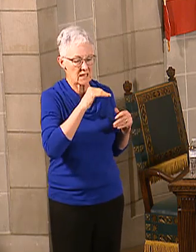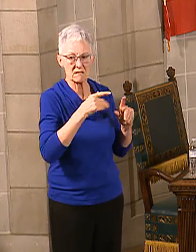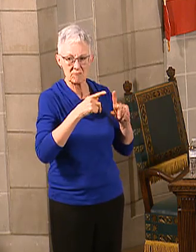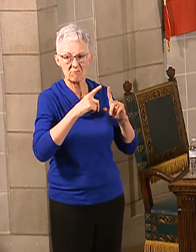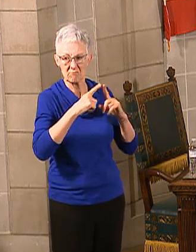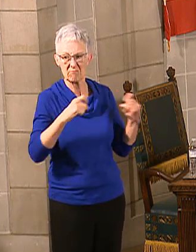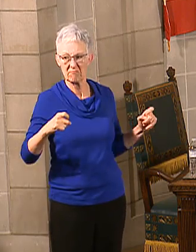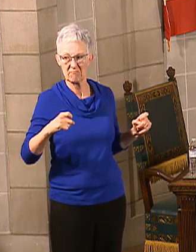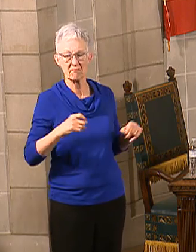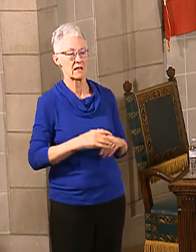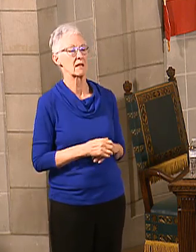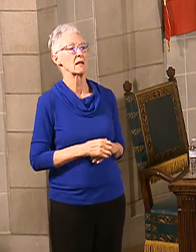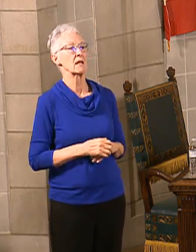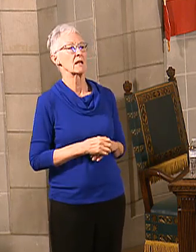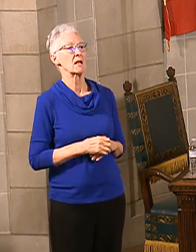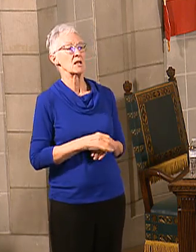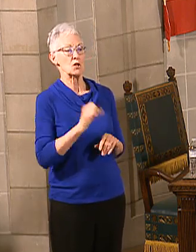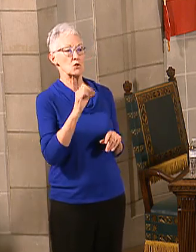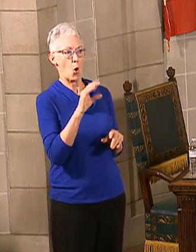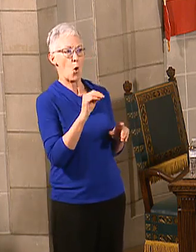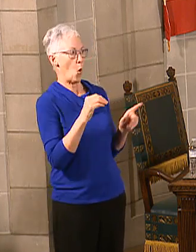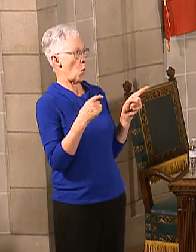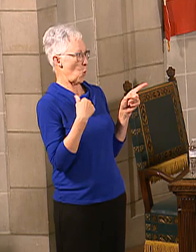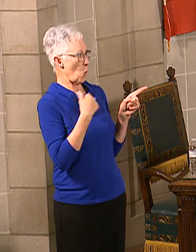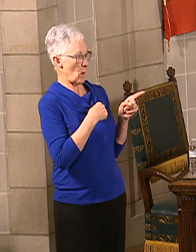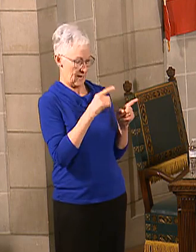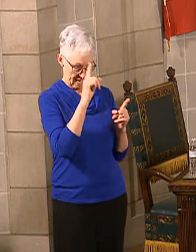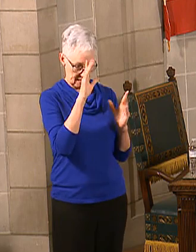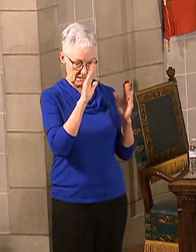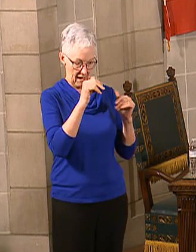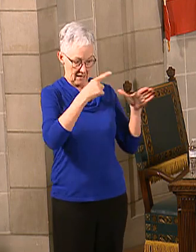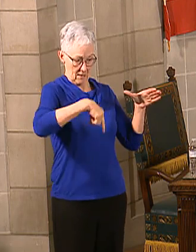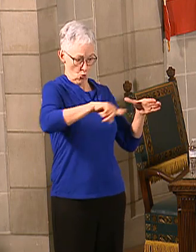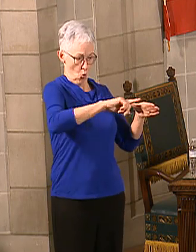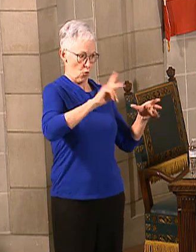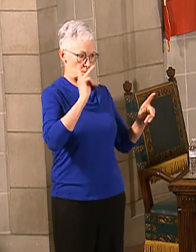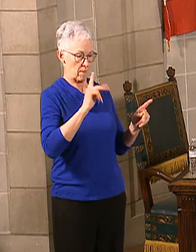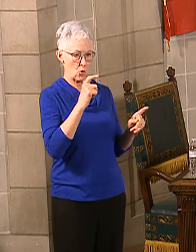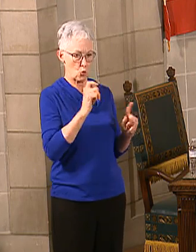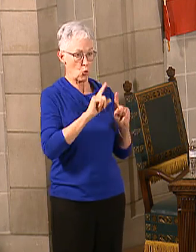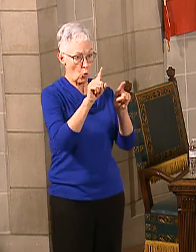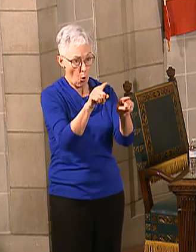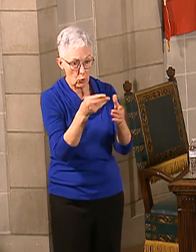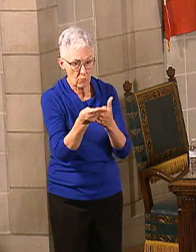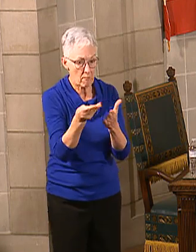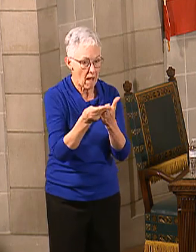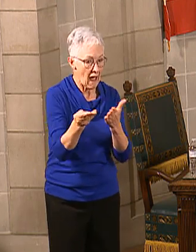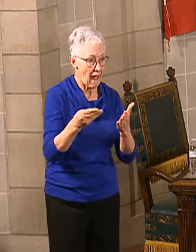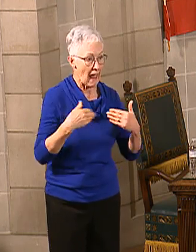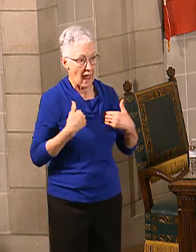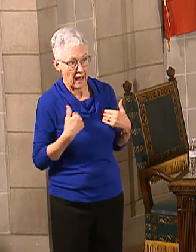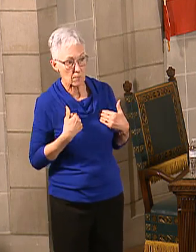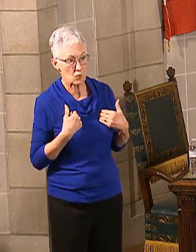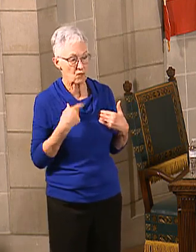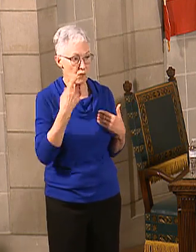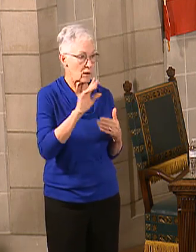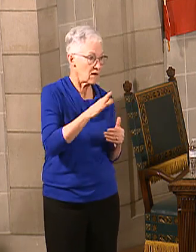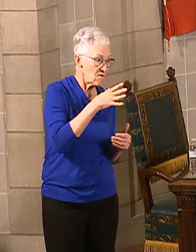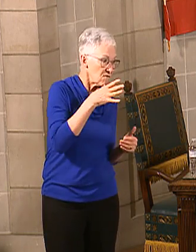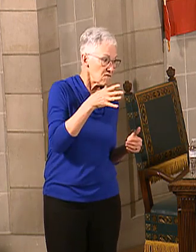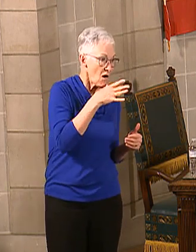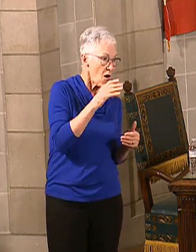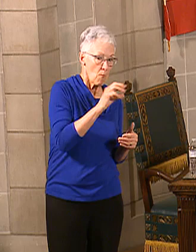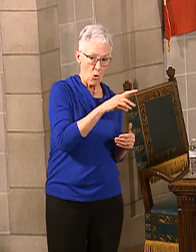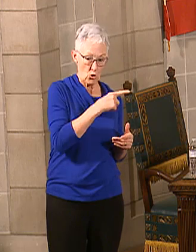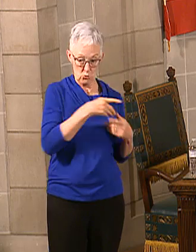grocers, all those stores. We're expecting folks at sale barns to do the same sort of thing. So if you've got an auction going on,